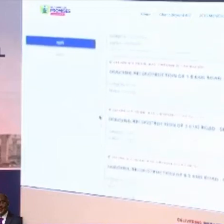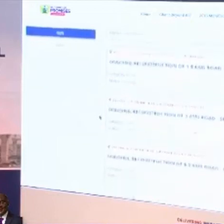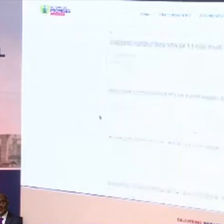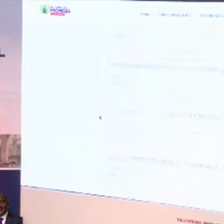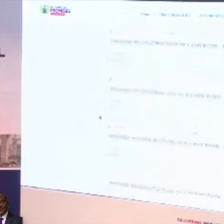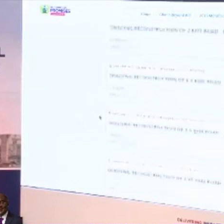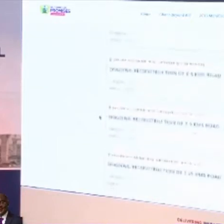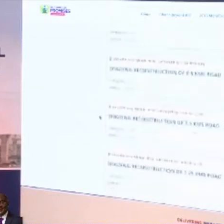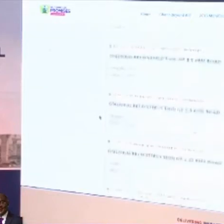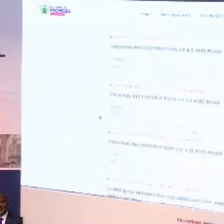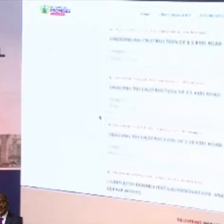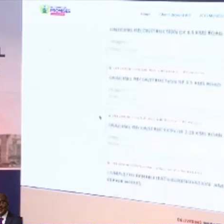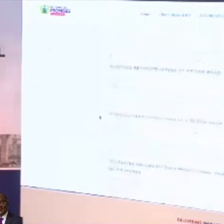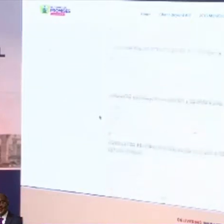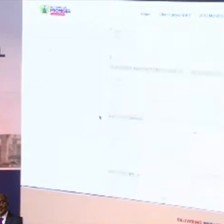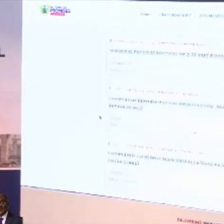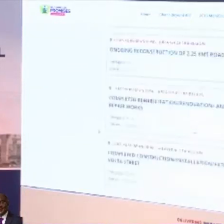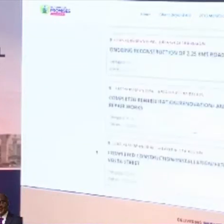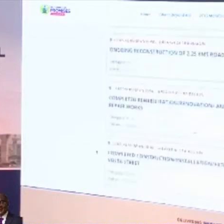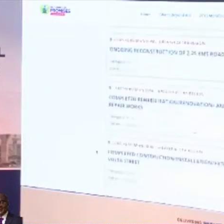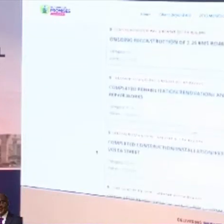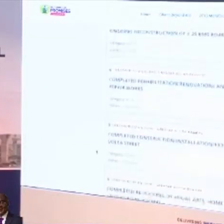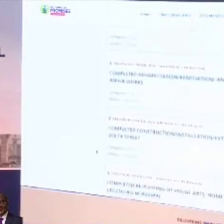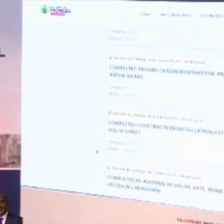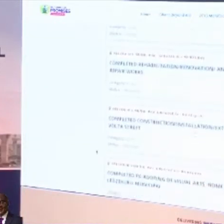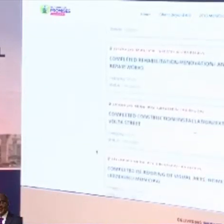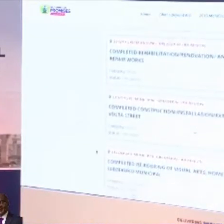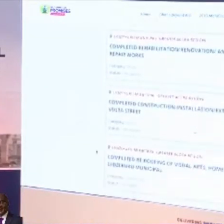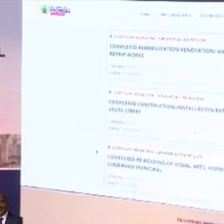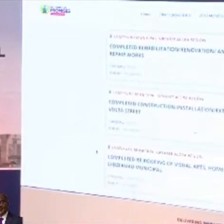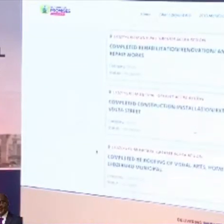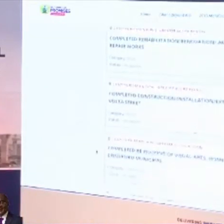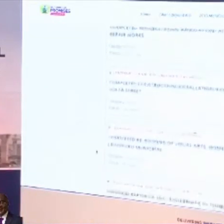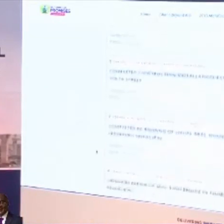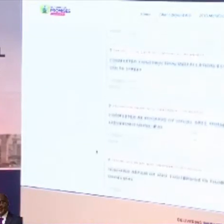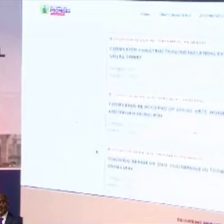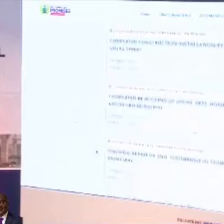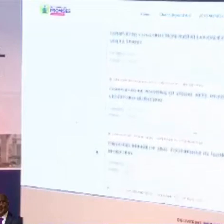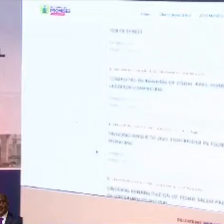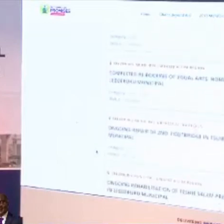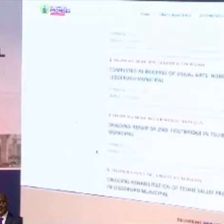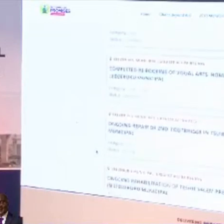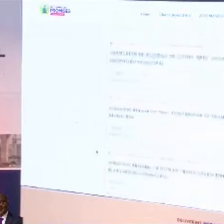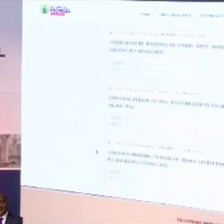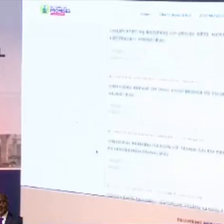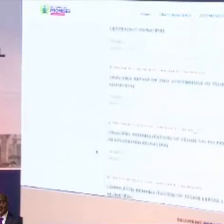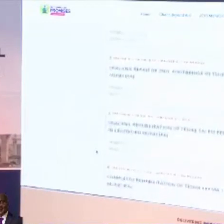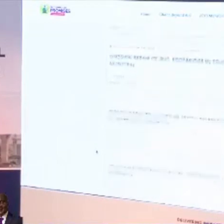what is ongoing construction of all these projects in Lejokuku.